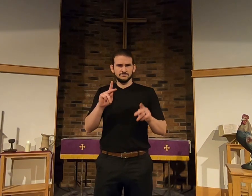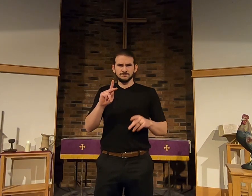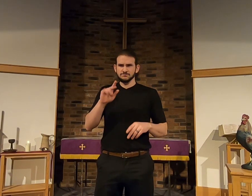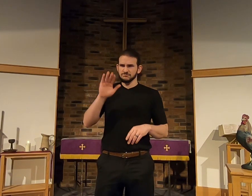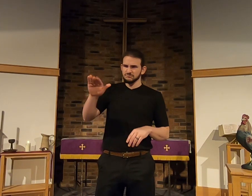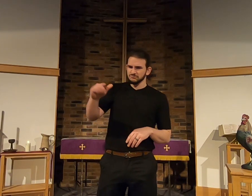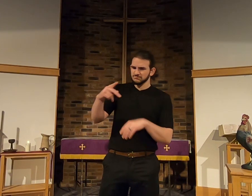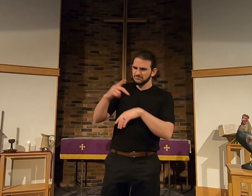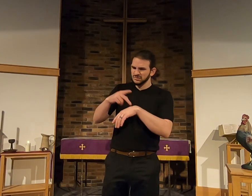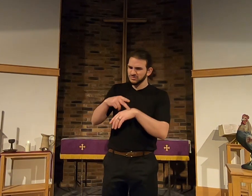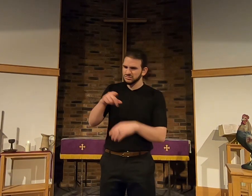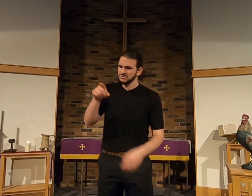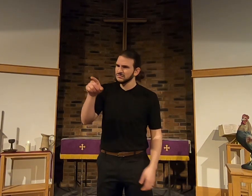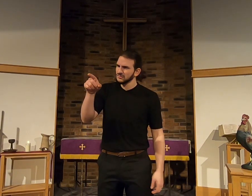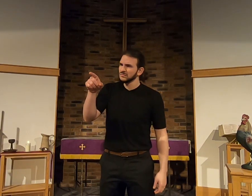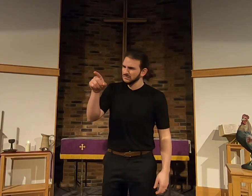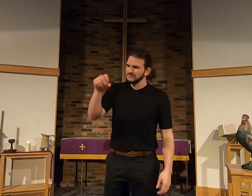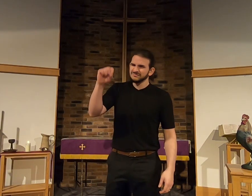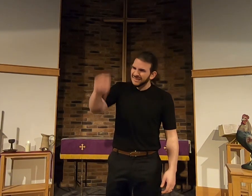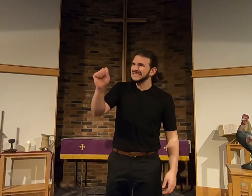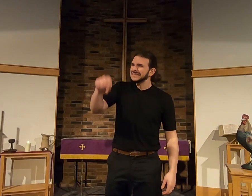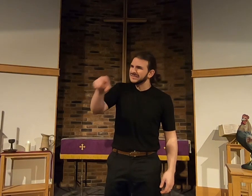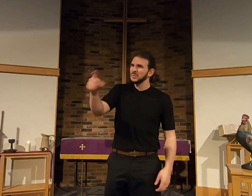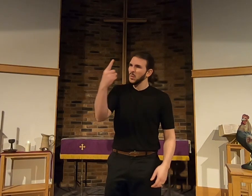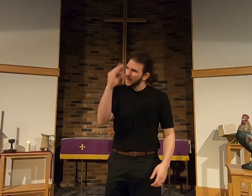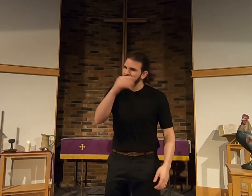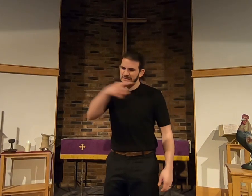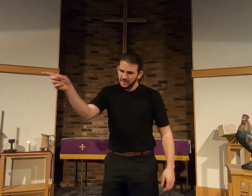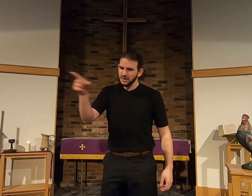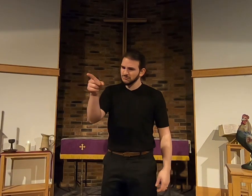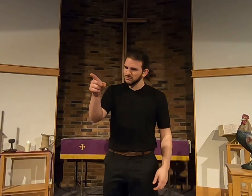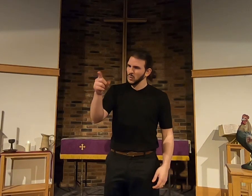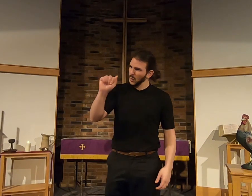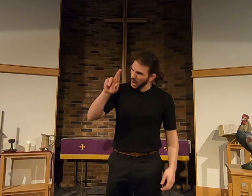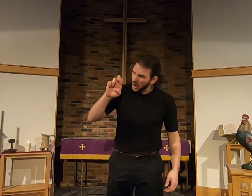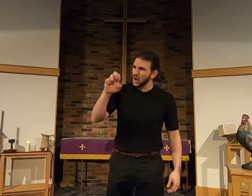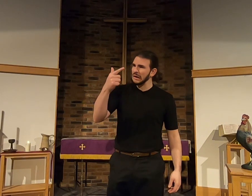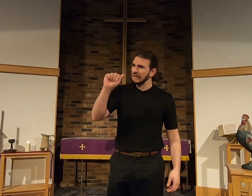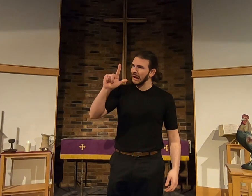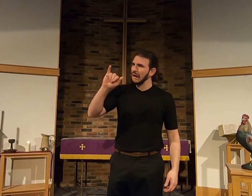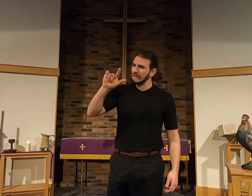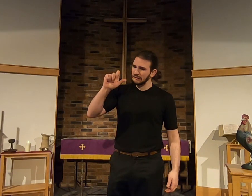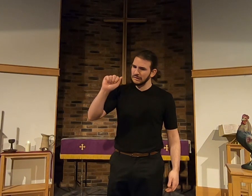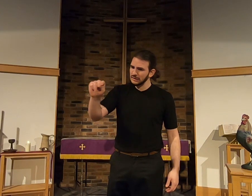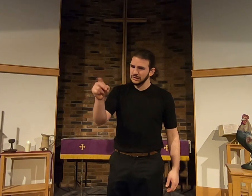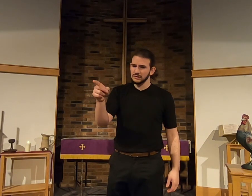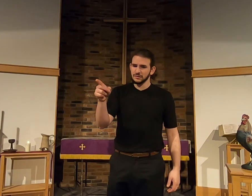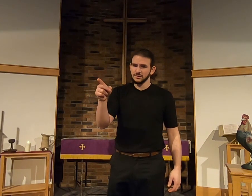A while later, some of the people said to Peter, "You certainly are one of them. You are a